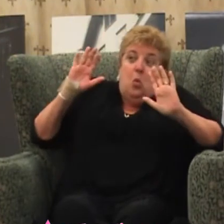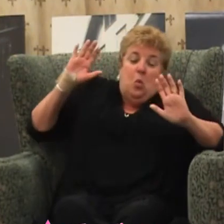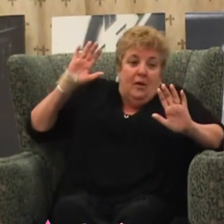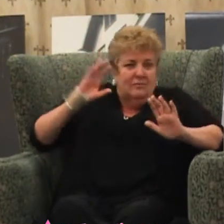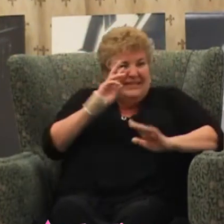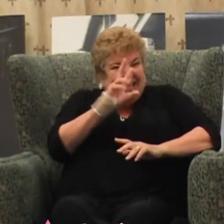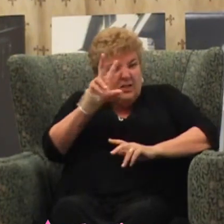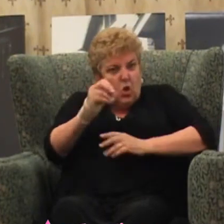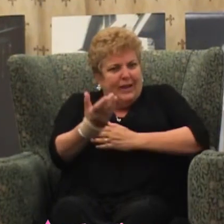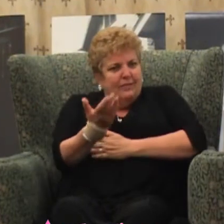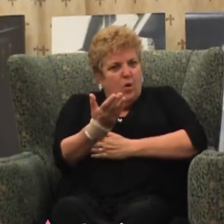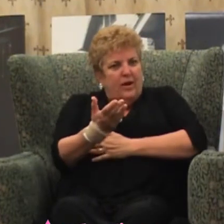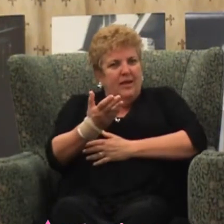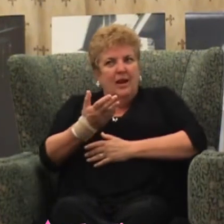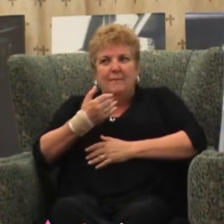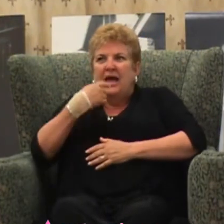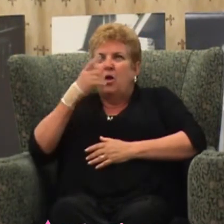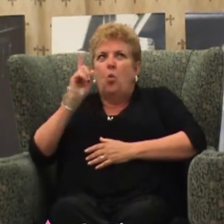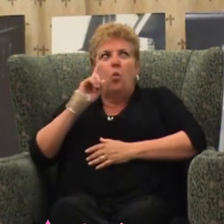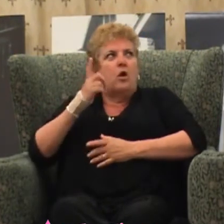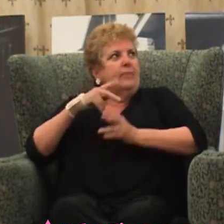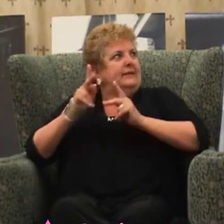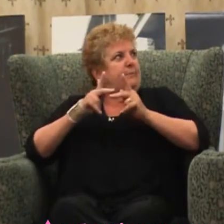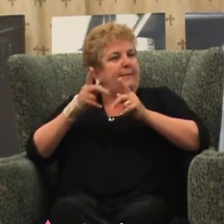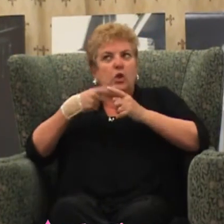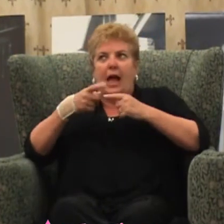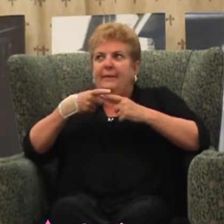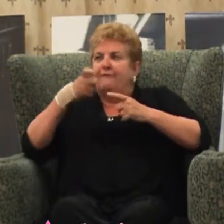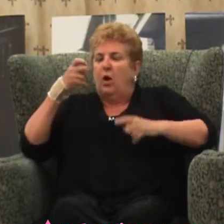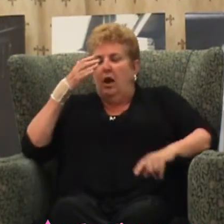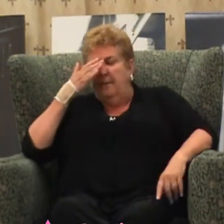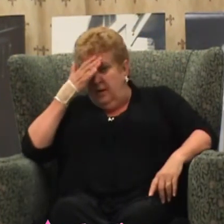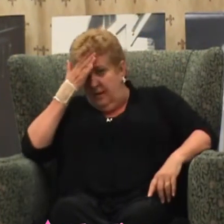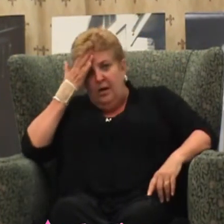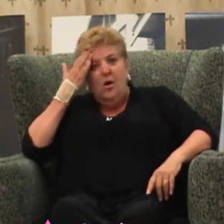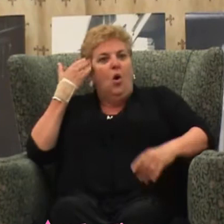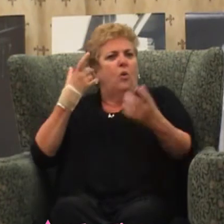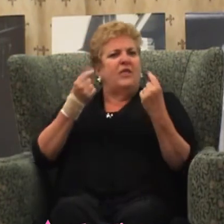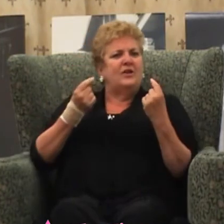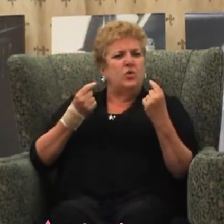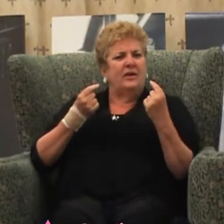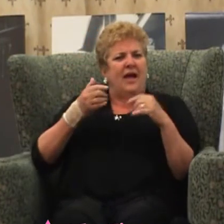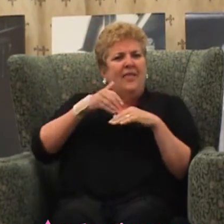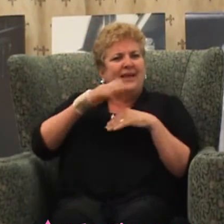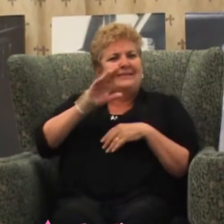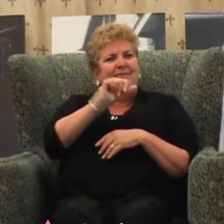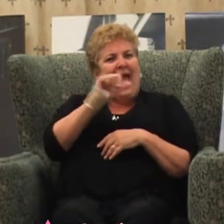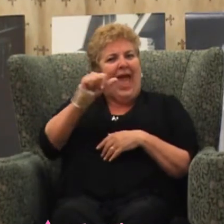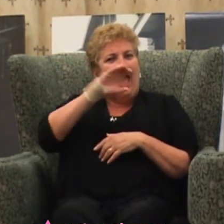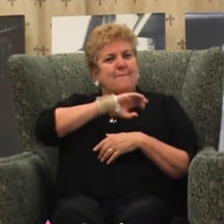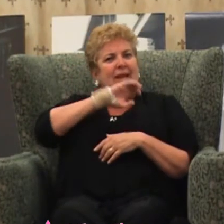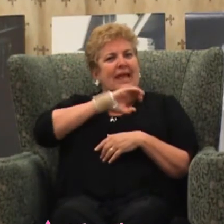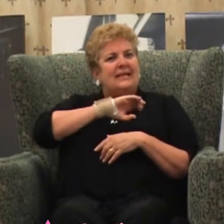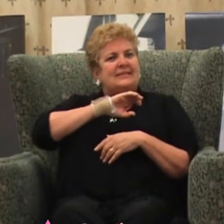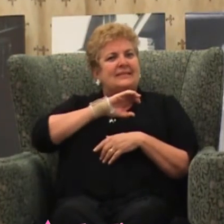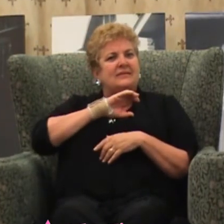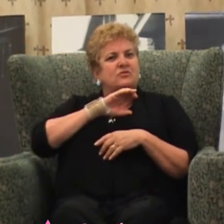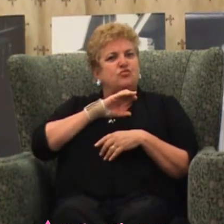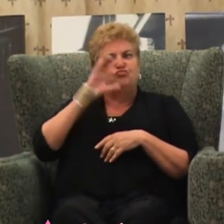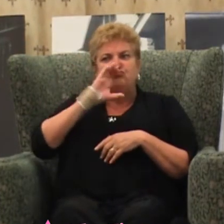where are these people coming from? And what do? They send AA police all over the county? I mean, God, every time I